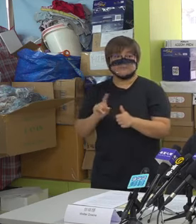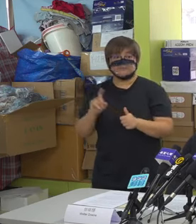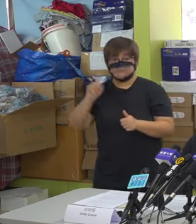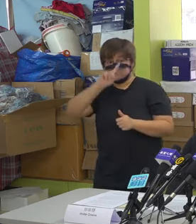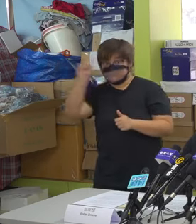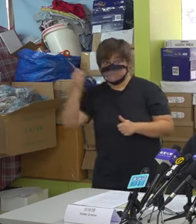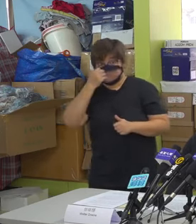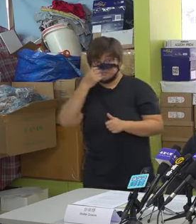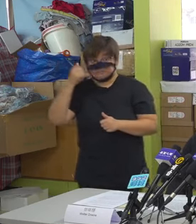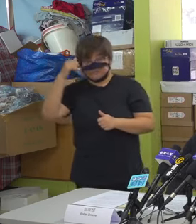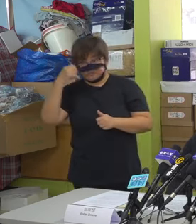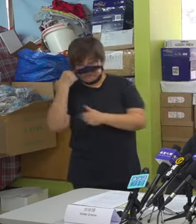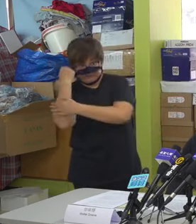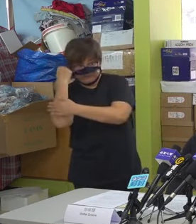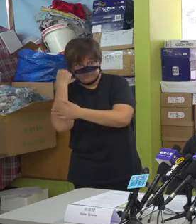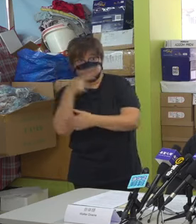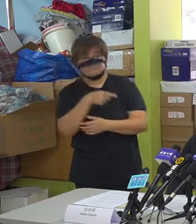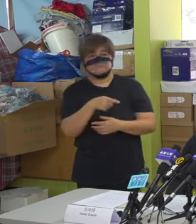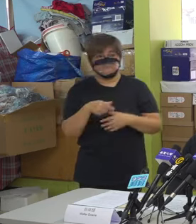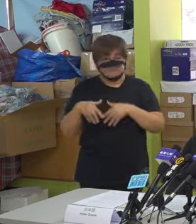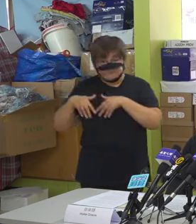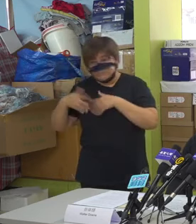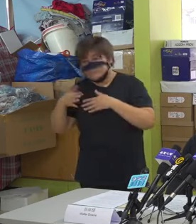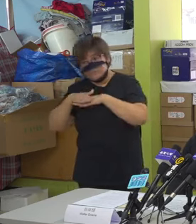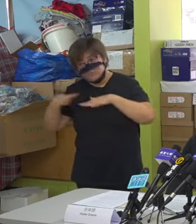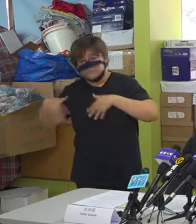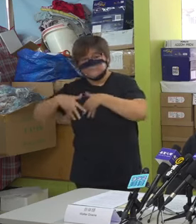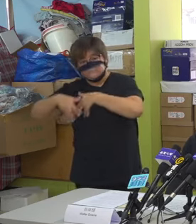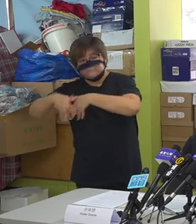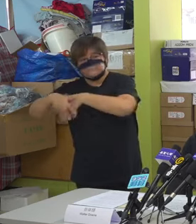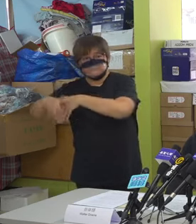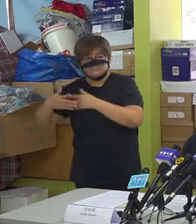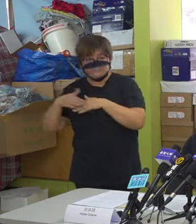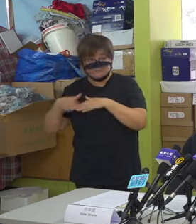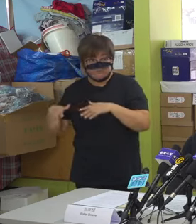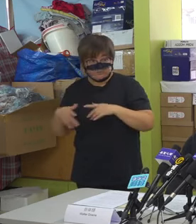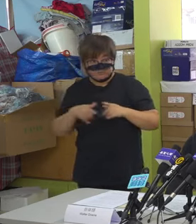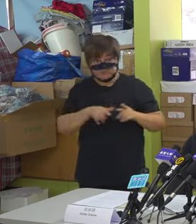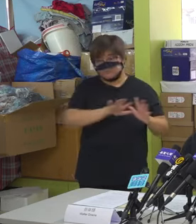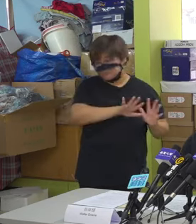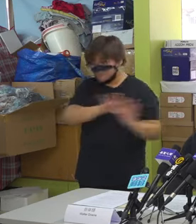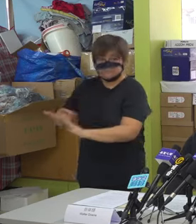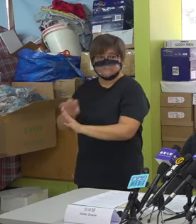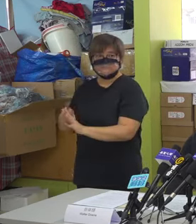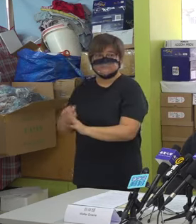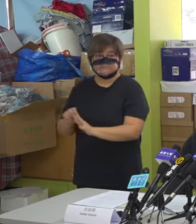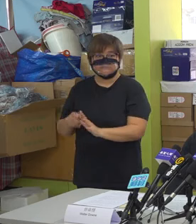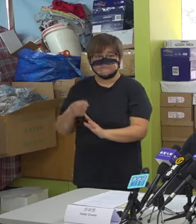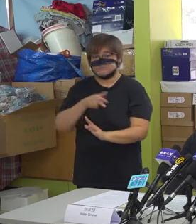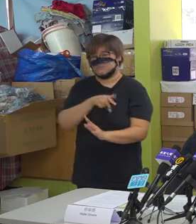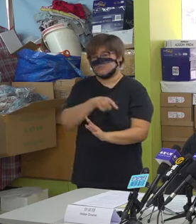including demonstrations, rallies, and marches. I believe these